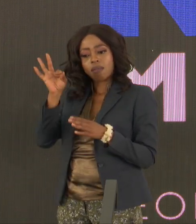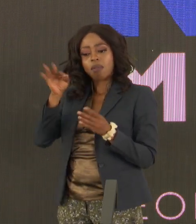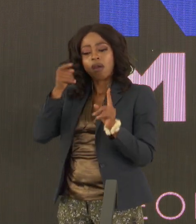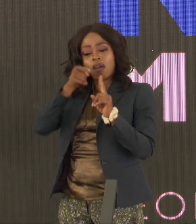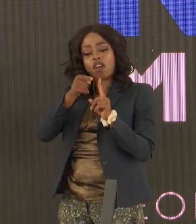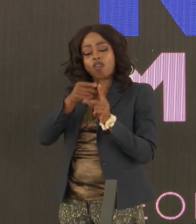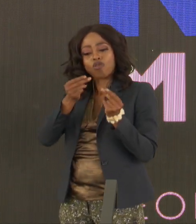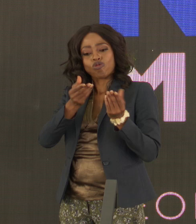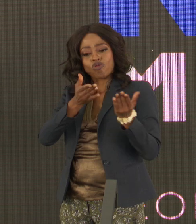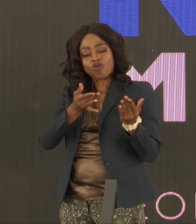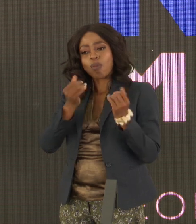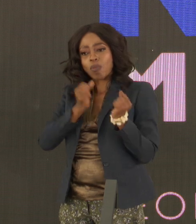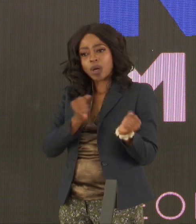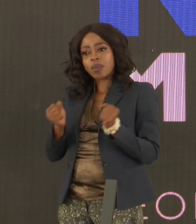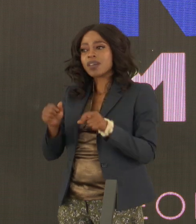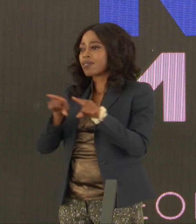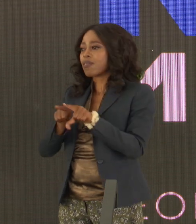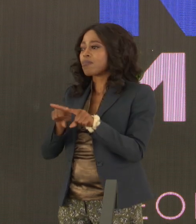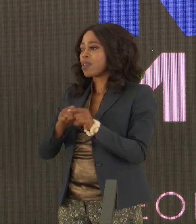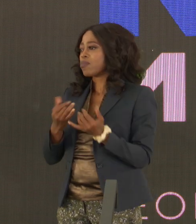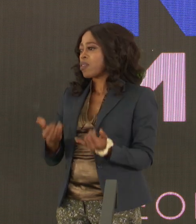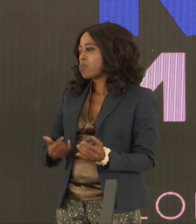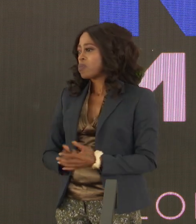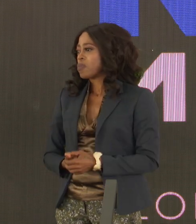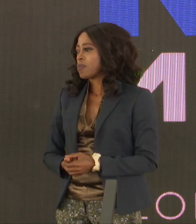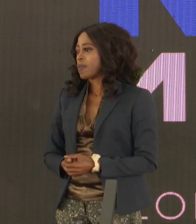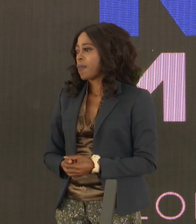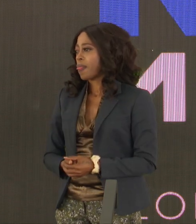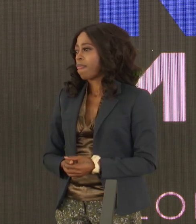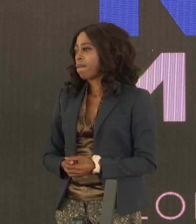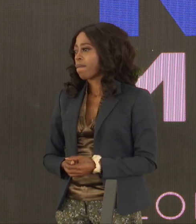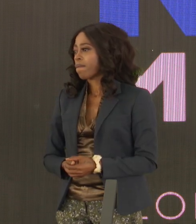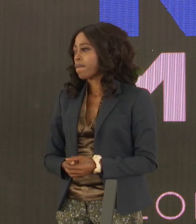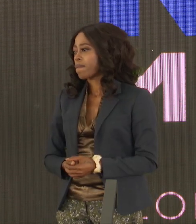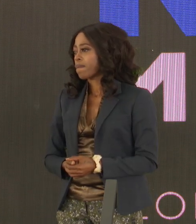do, and that is still the condition today.